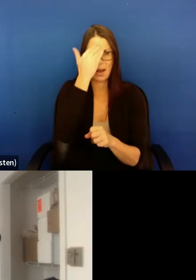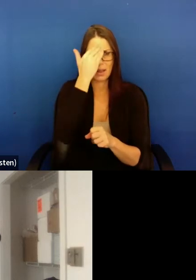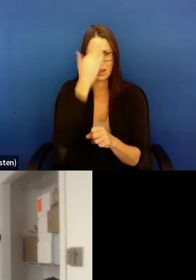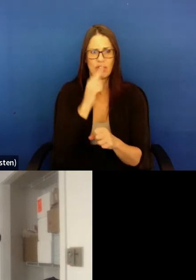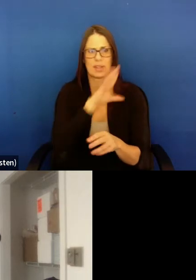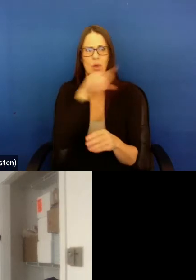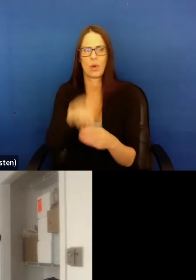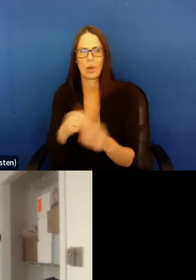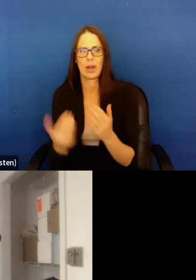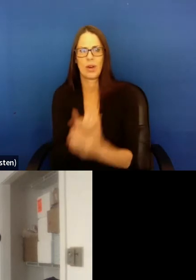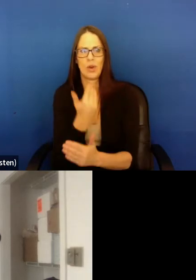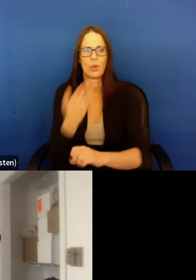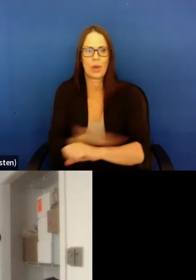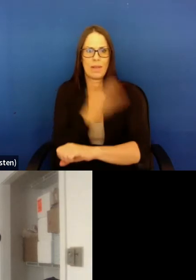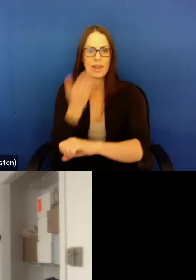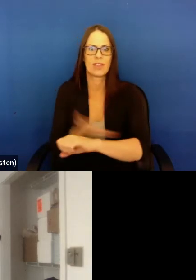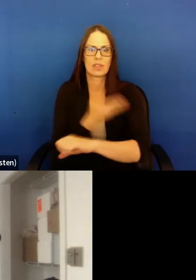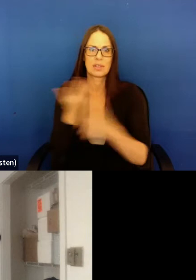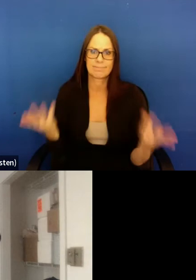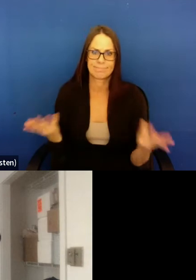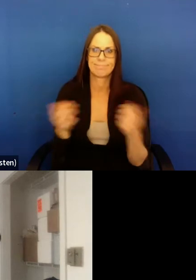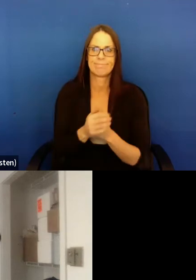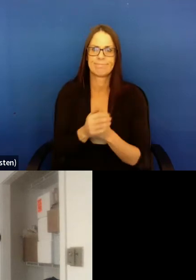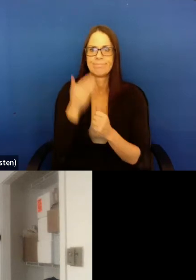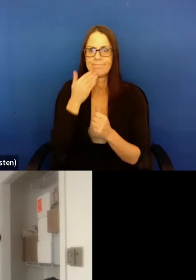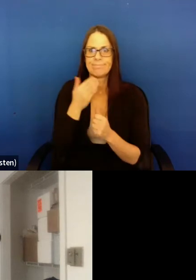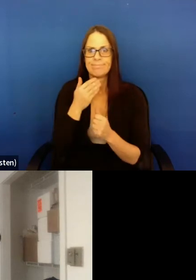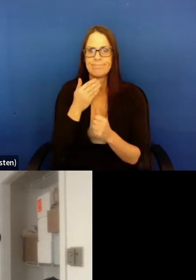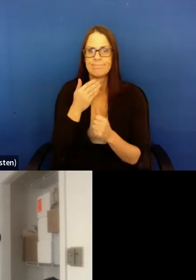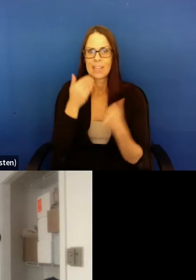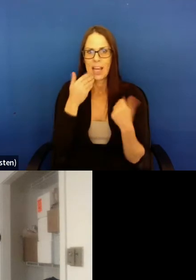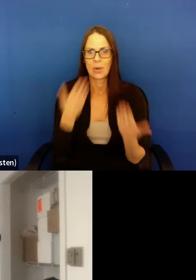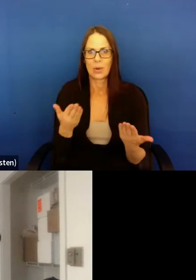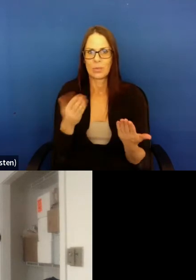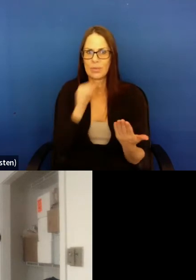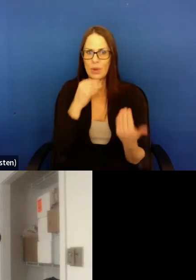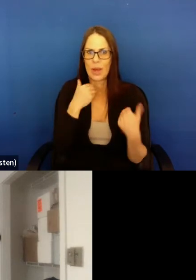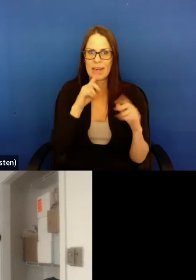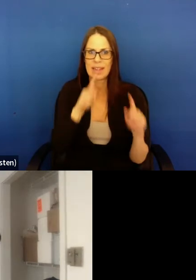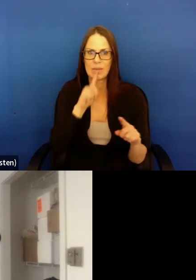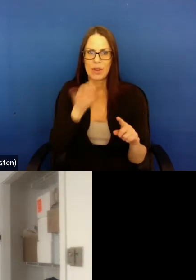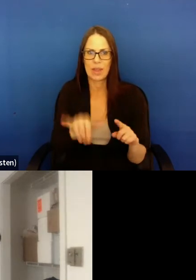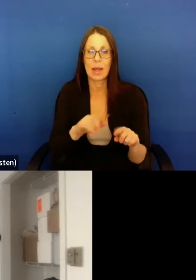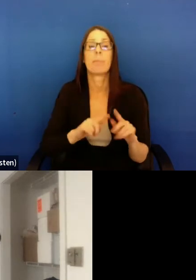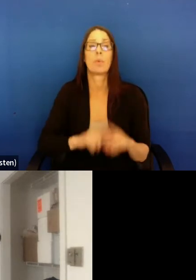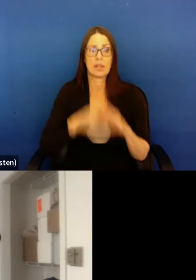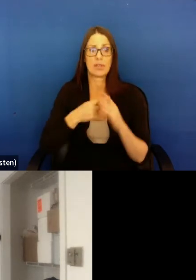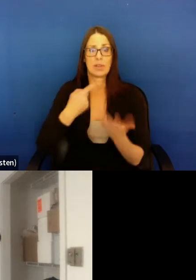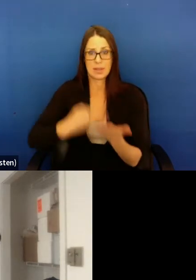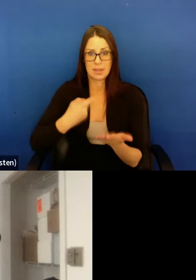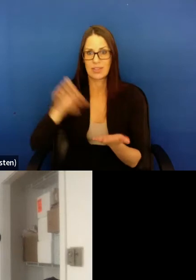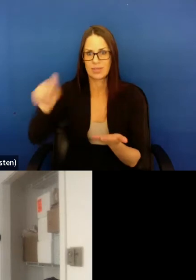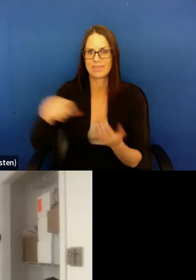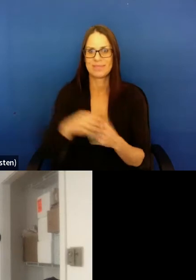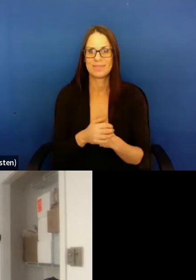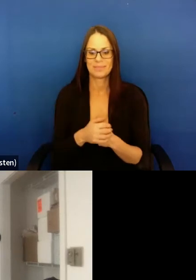new renovations? I don't have an answer for that yet, but I think we could start the discussion. We